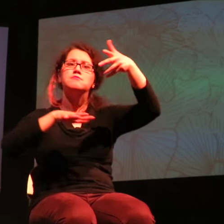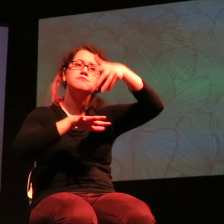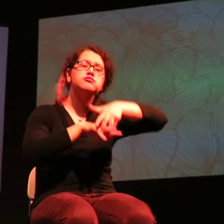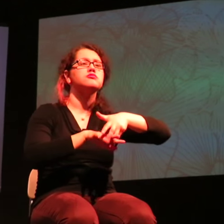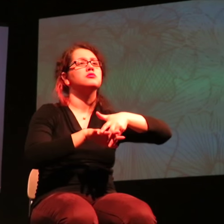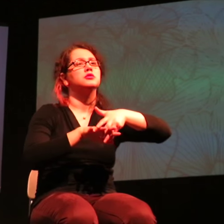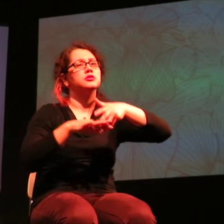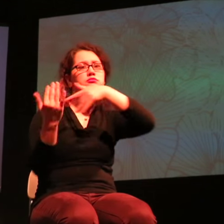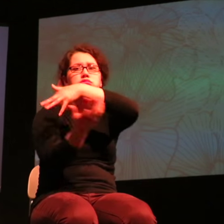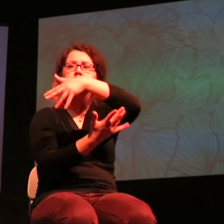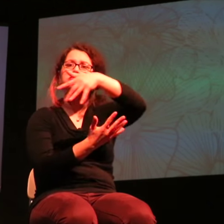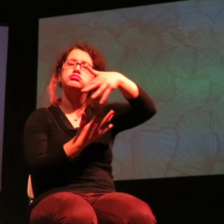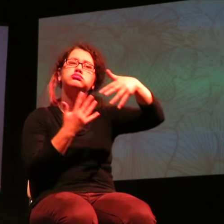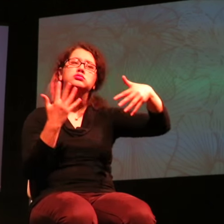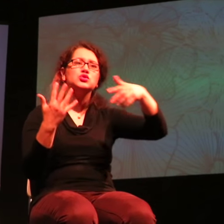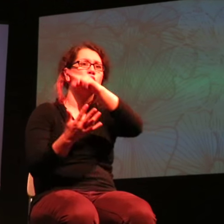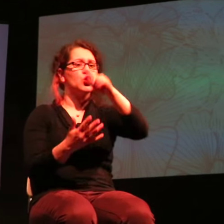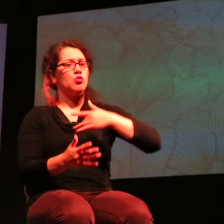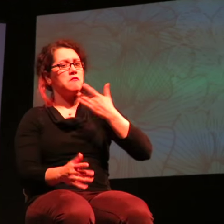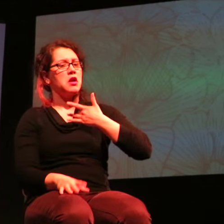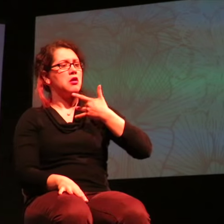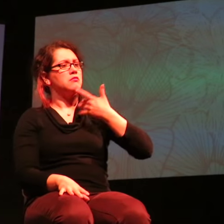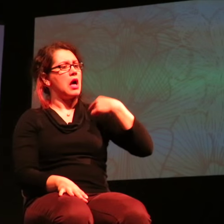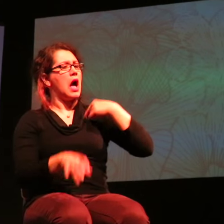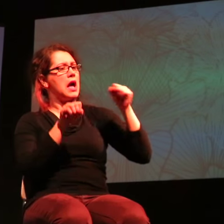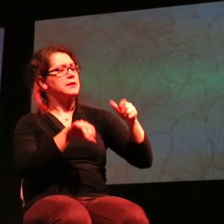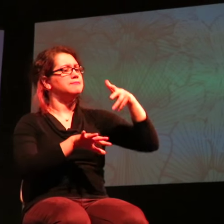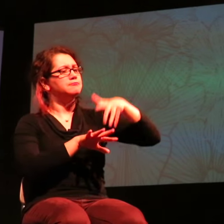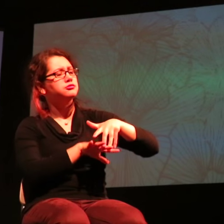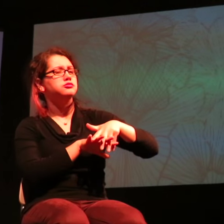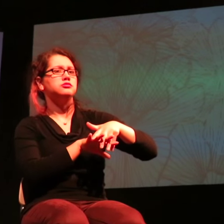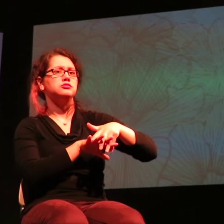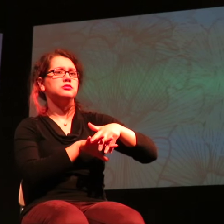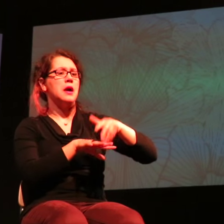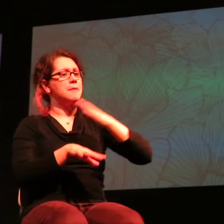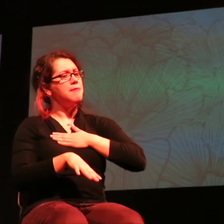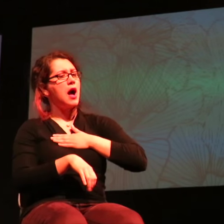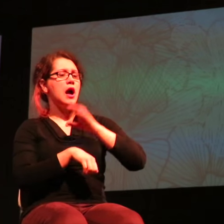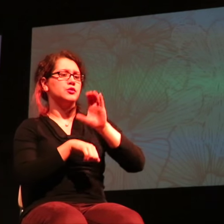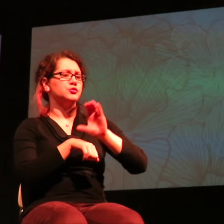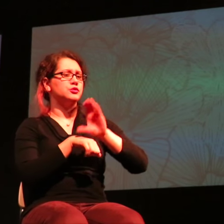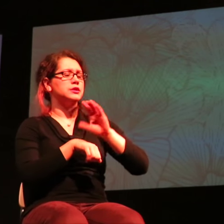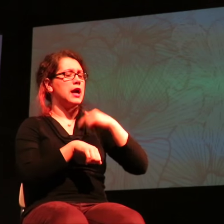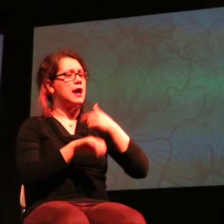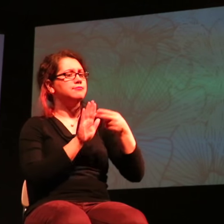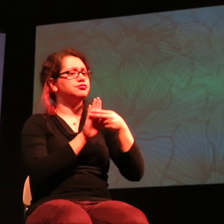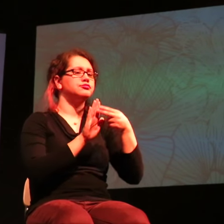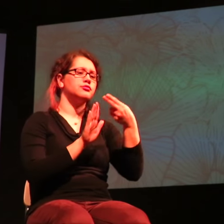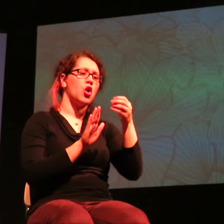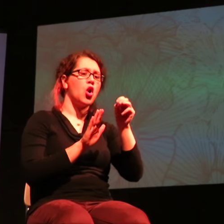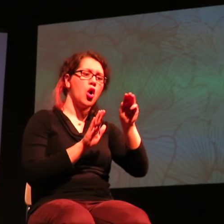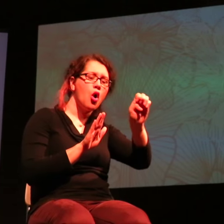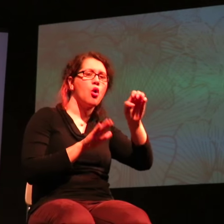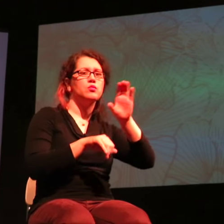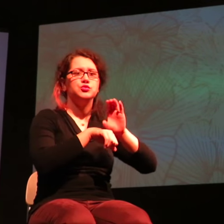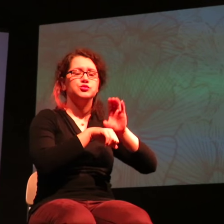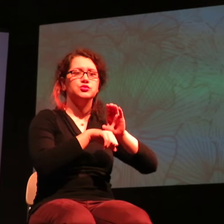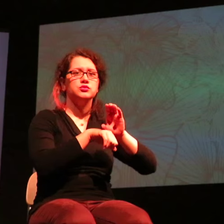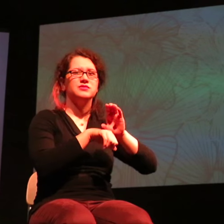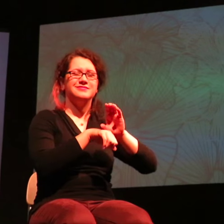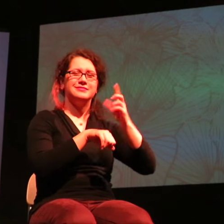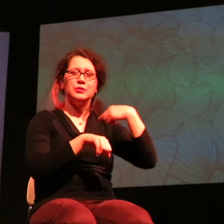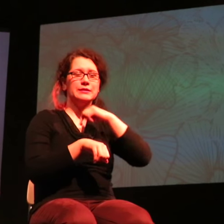table, where you feel like this is my church, this is where I go home, and I can significantly